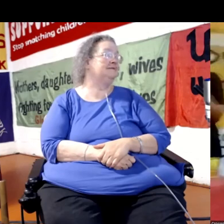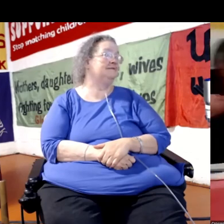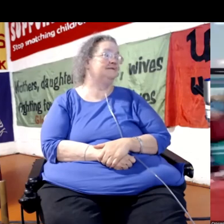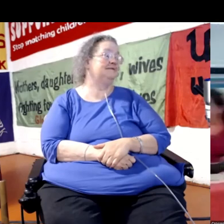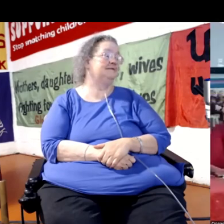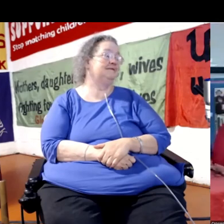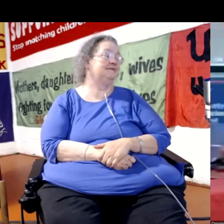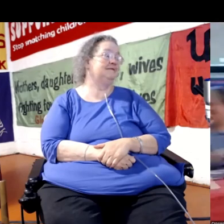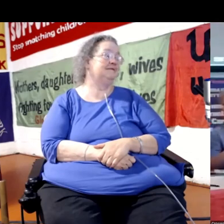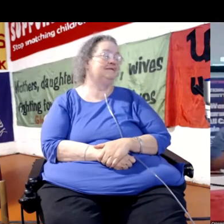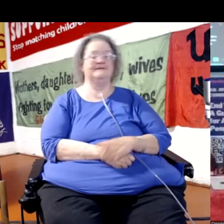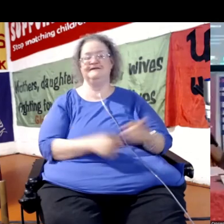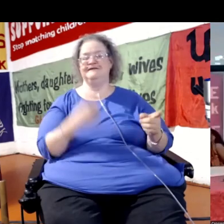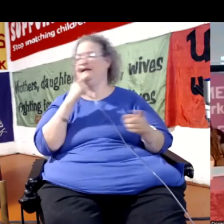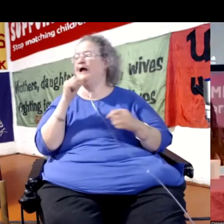Don't eat the soup.